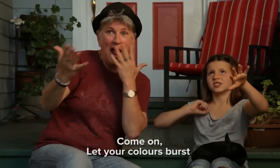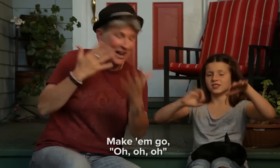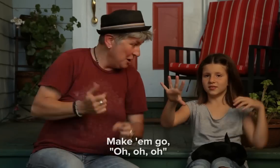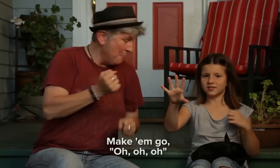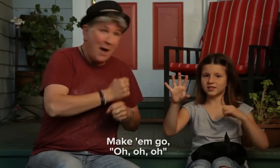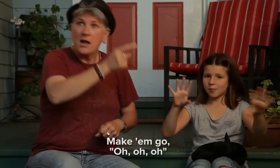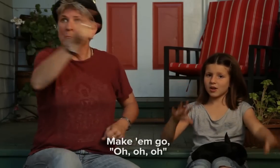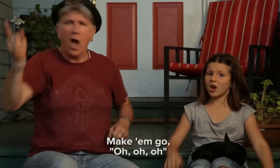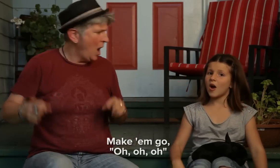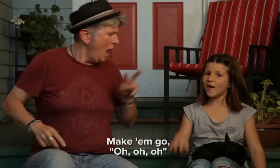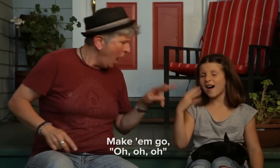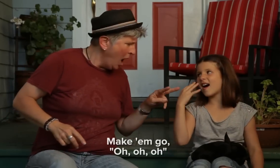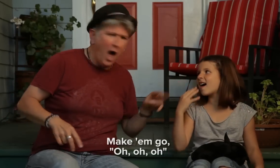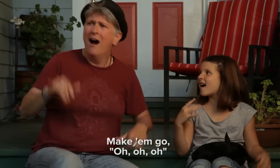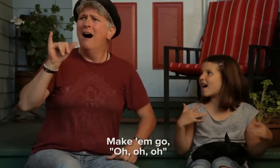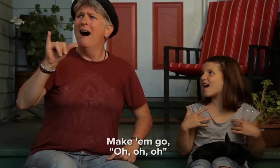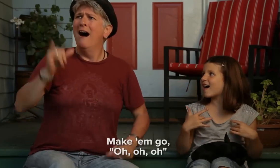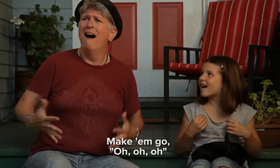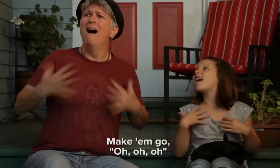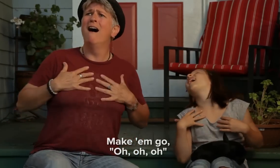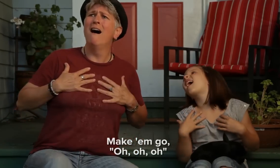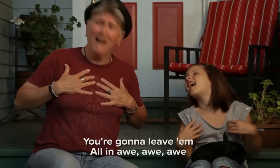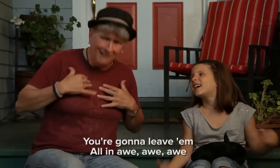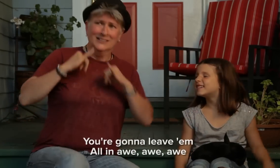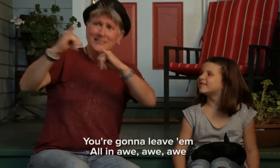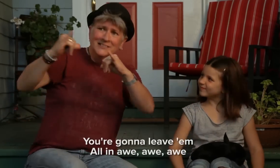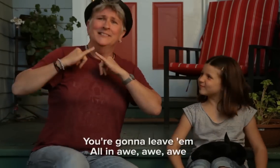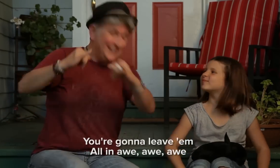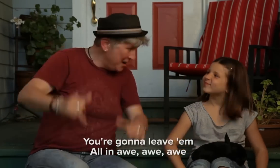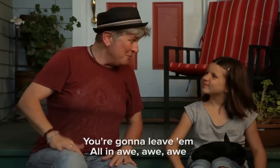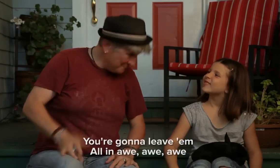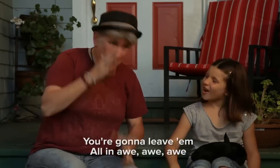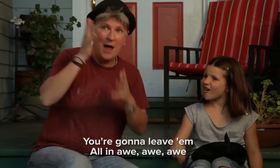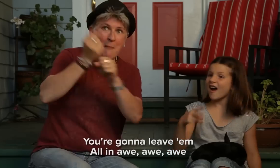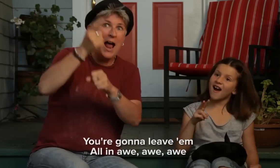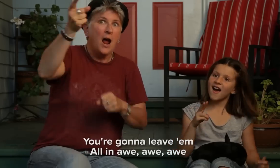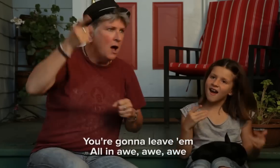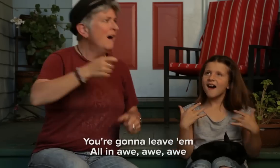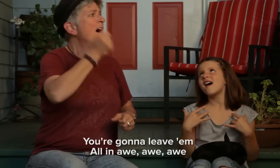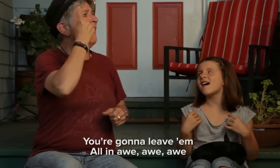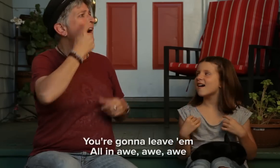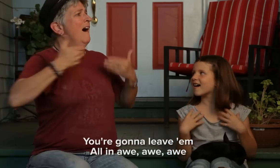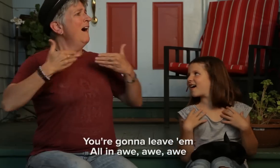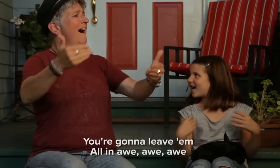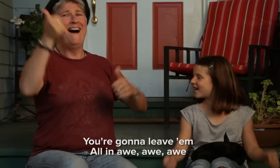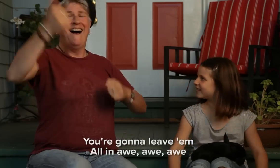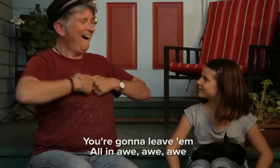Make em go ah, ah, ah You're gonna leave em all in awe, ah, ah, ah